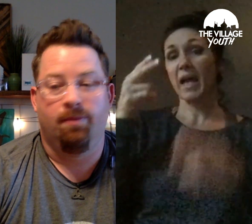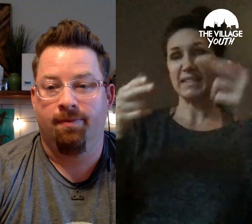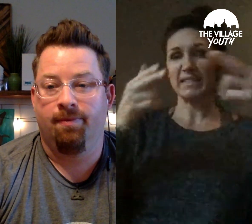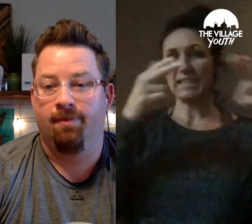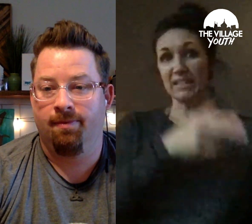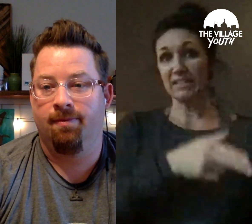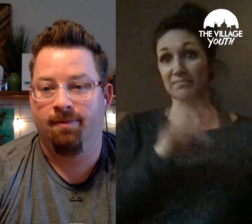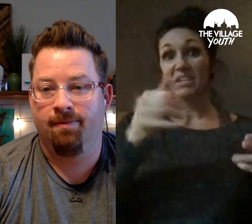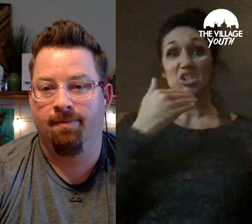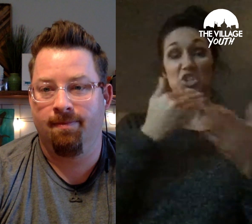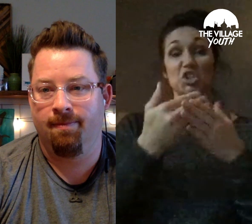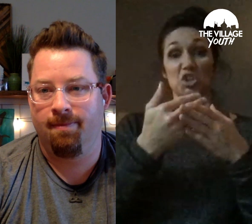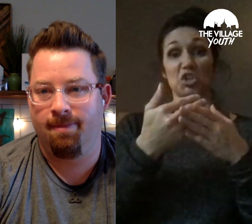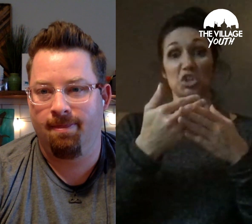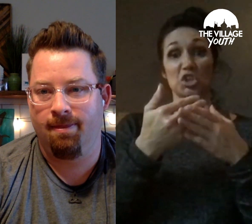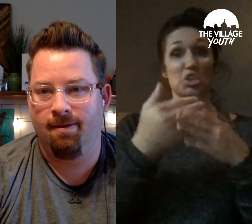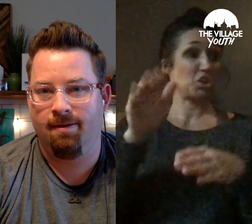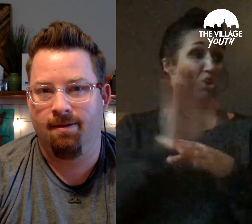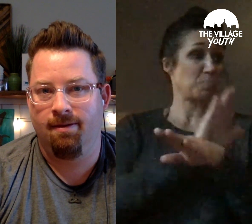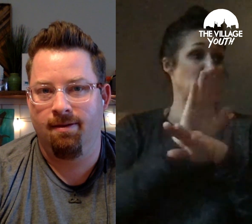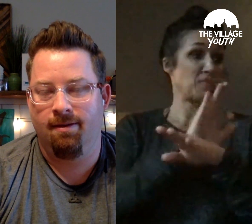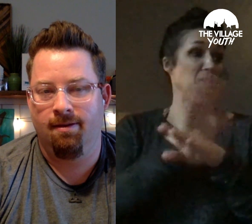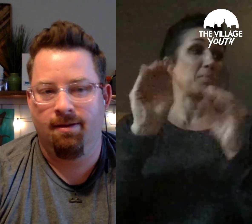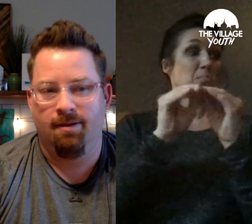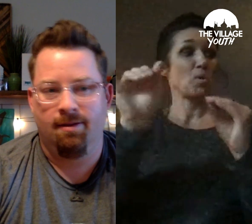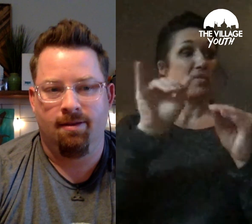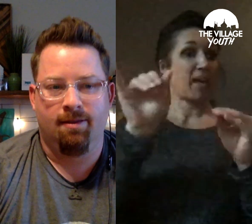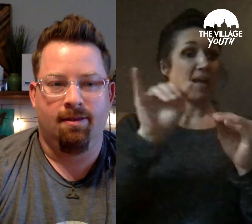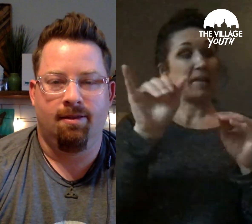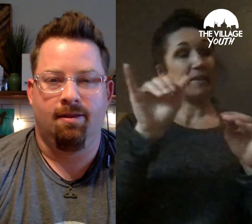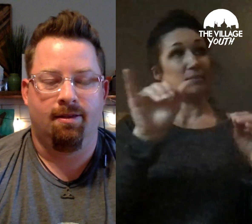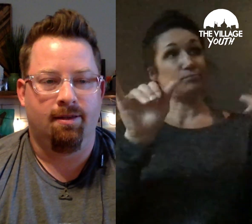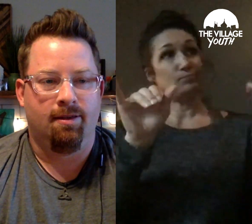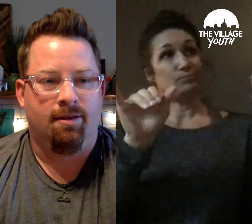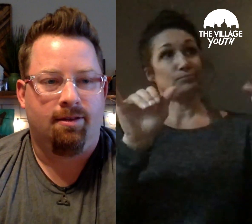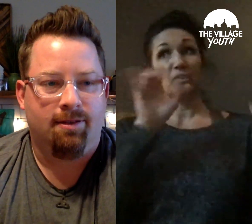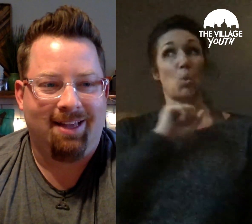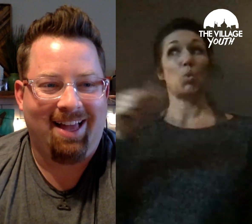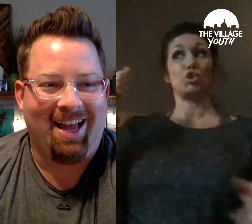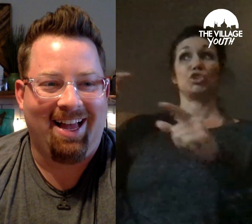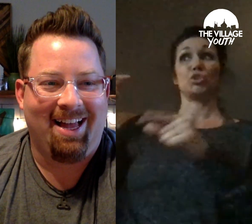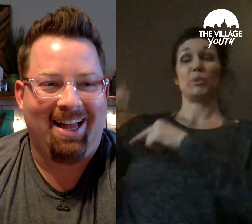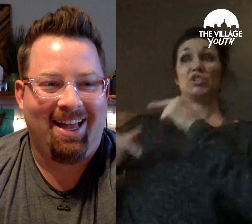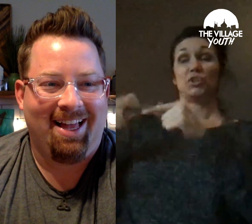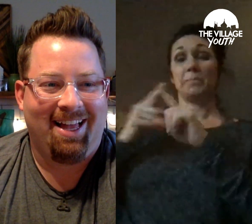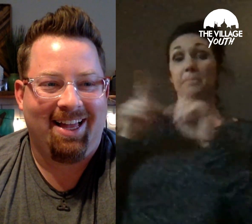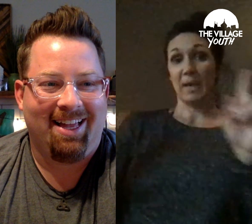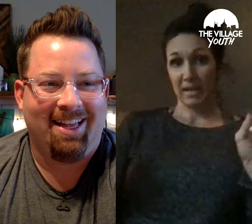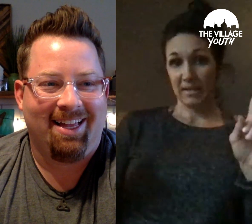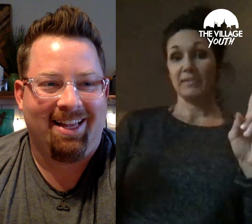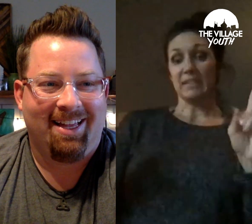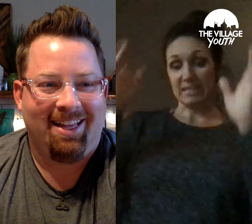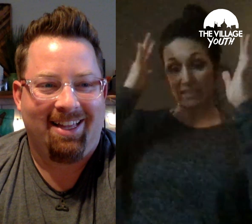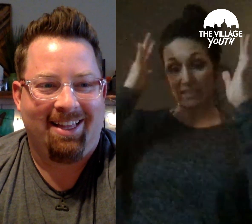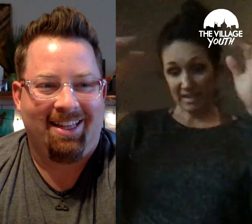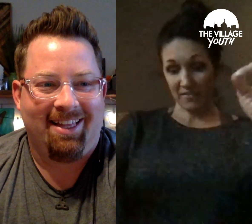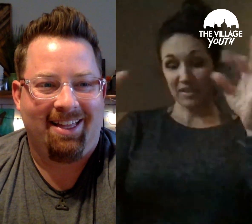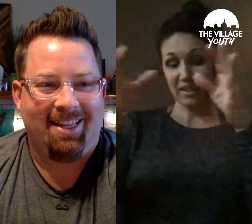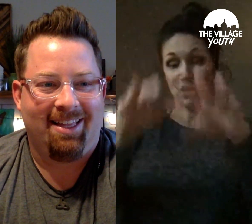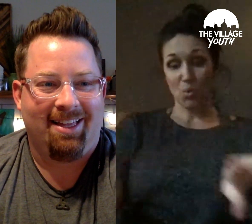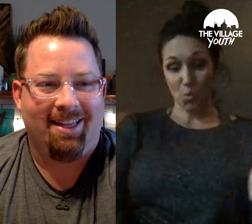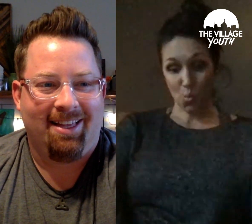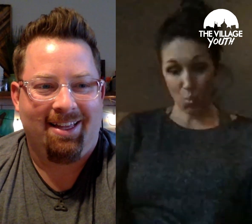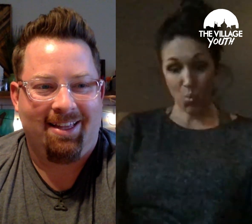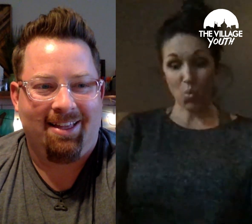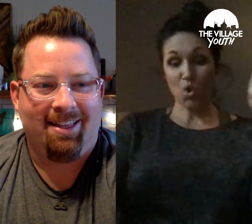movie. Yeah. So that's like going to be more from our older generation here, guys. But it's definitely worth a. I don't know if it's on Netflix